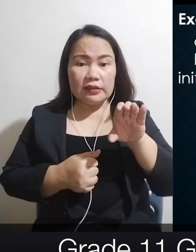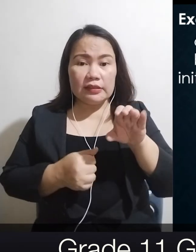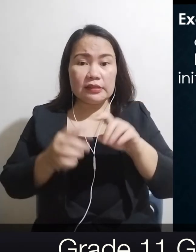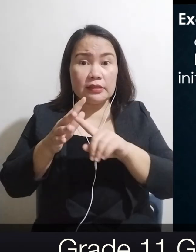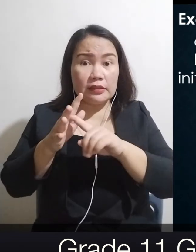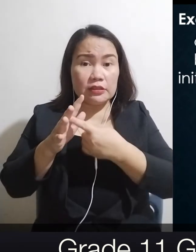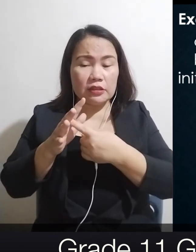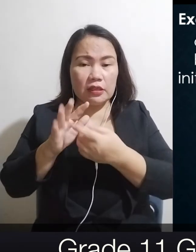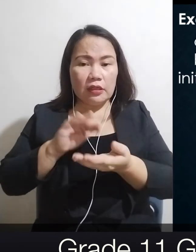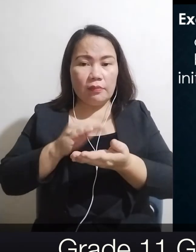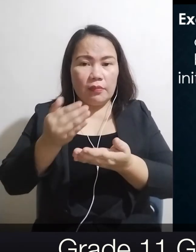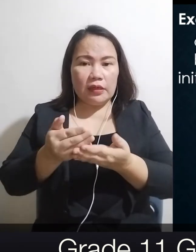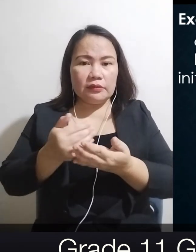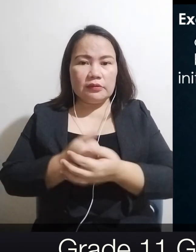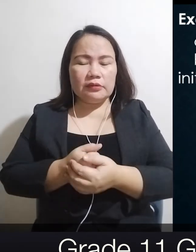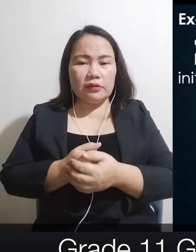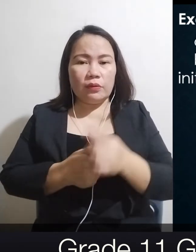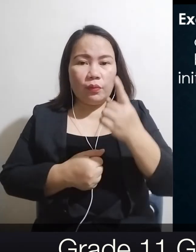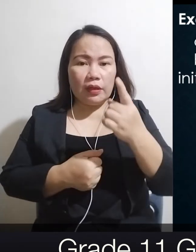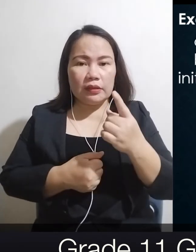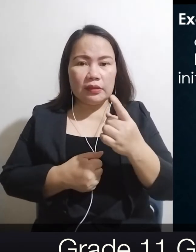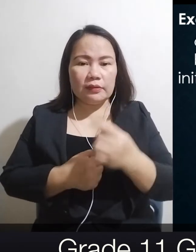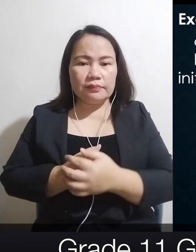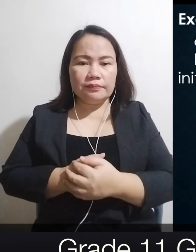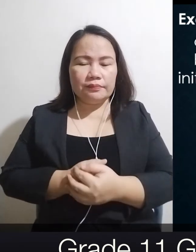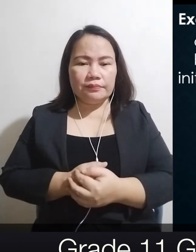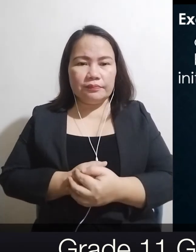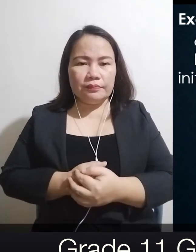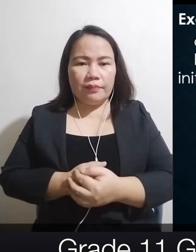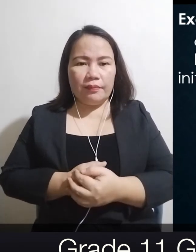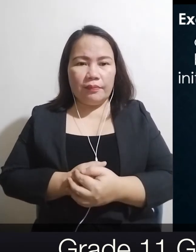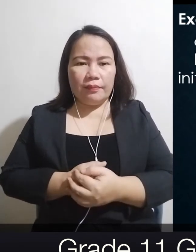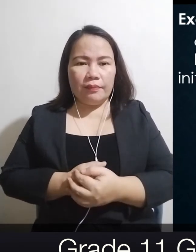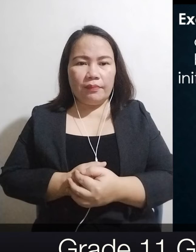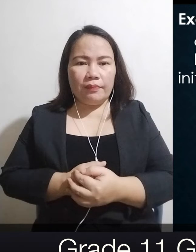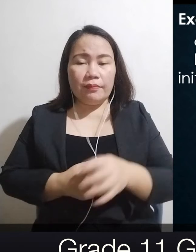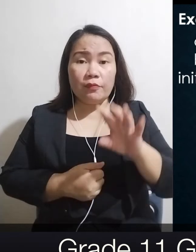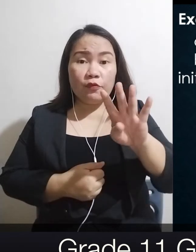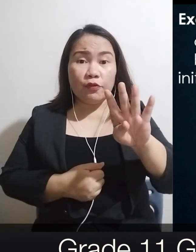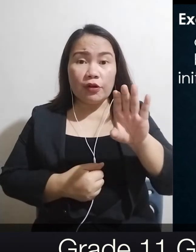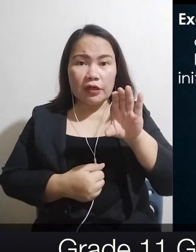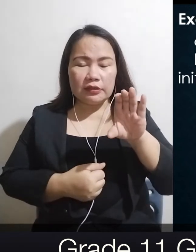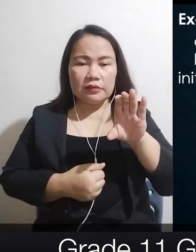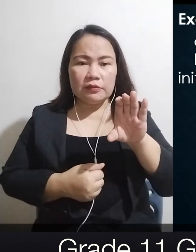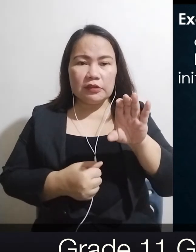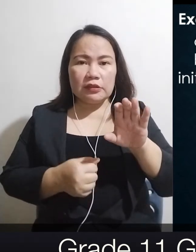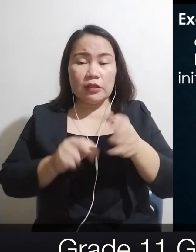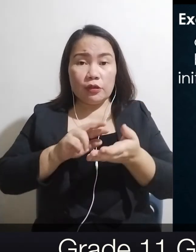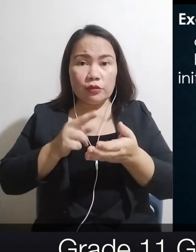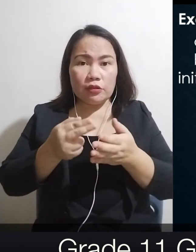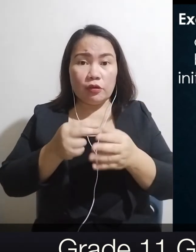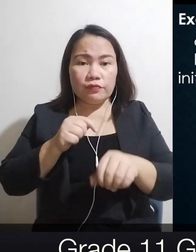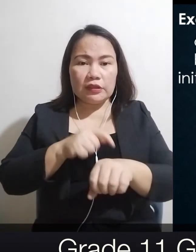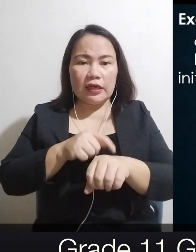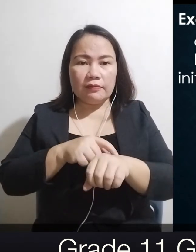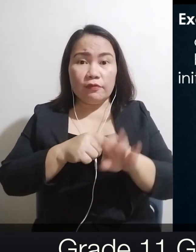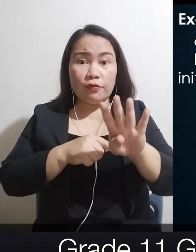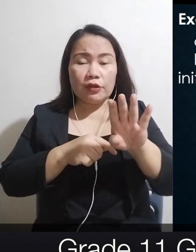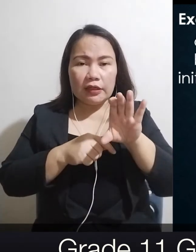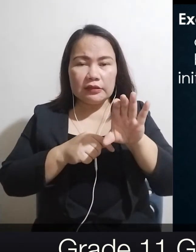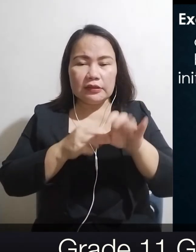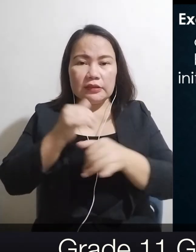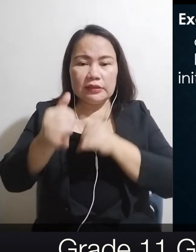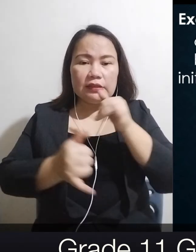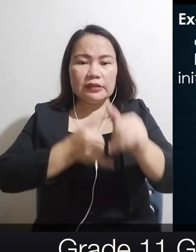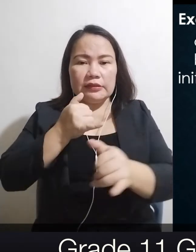amount. 1 half because of half-life. 400 because that is the unit of time, 400